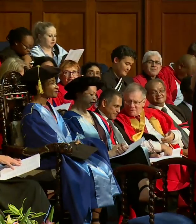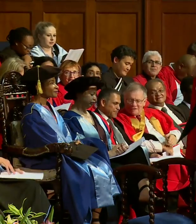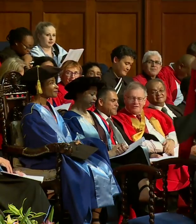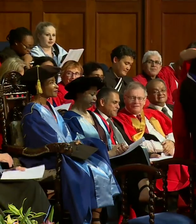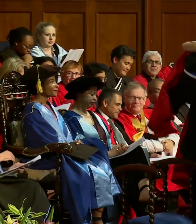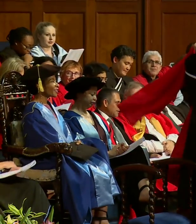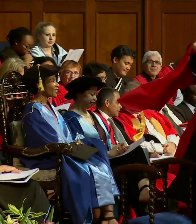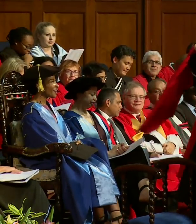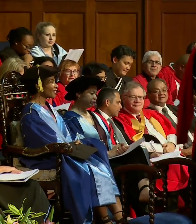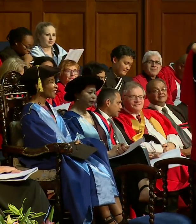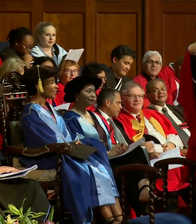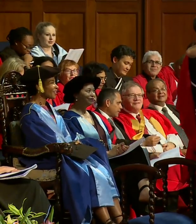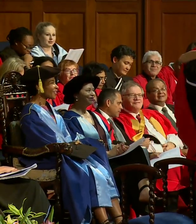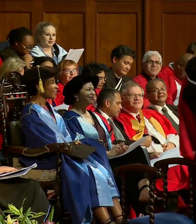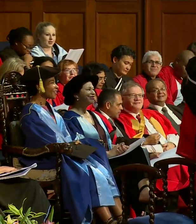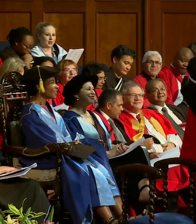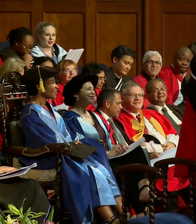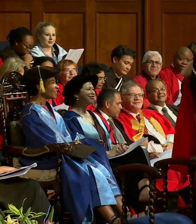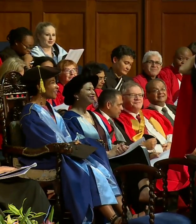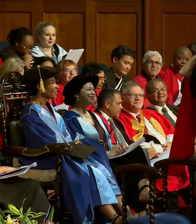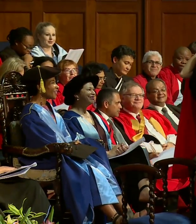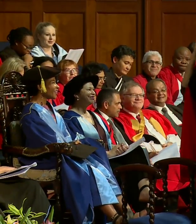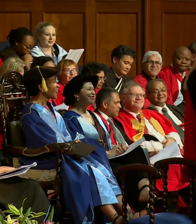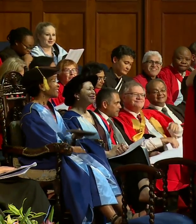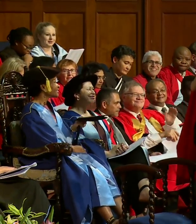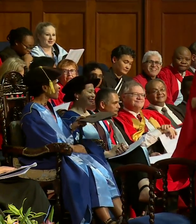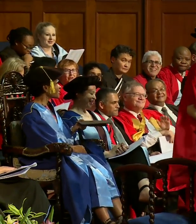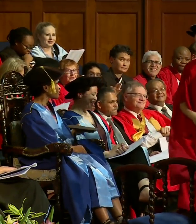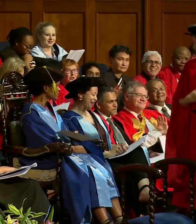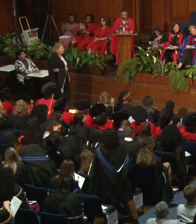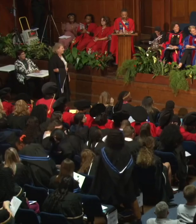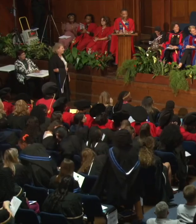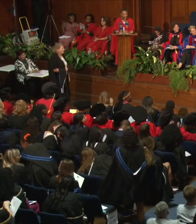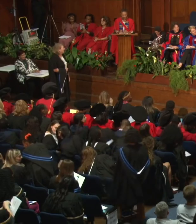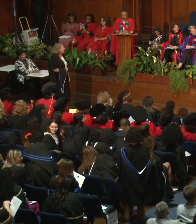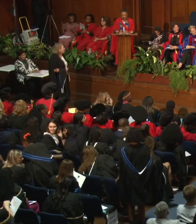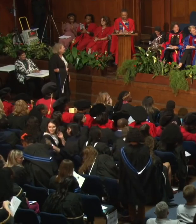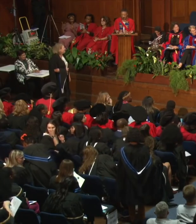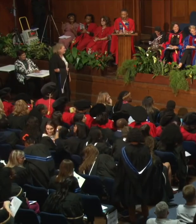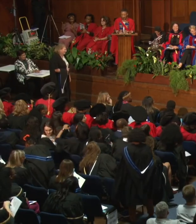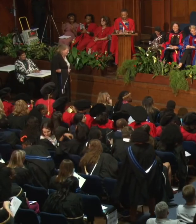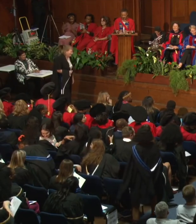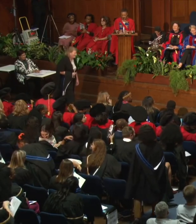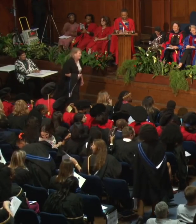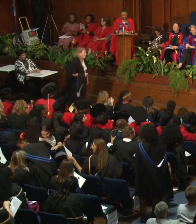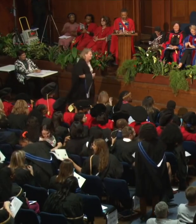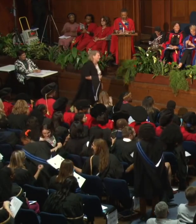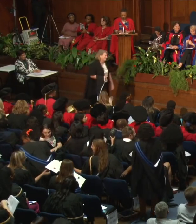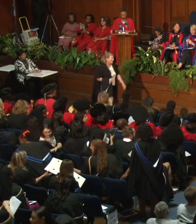For the degree of Master of Philosophy in Education in Adult Education, Vanessa Mary